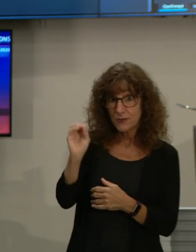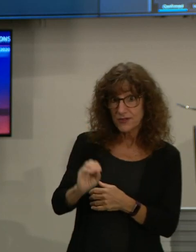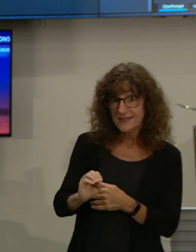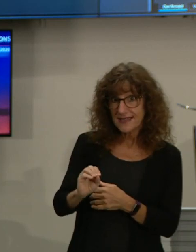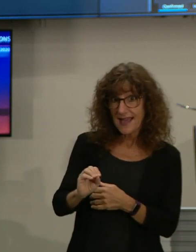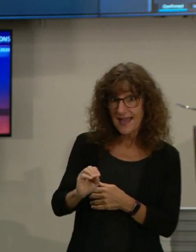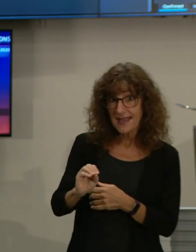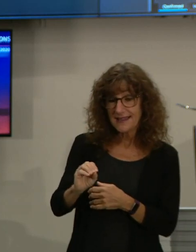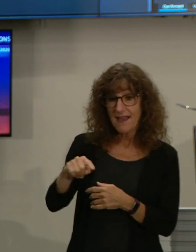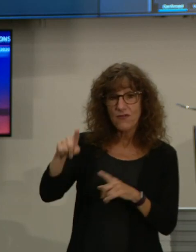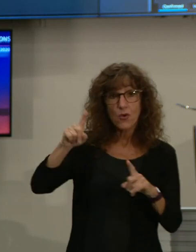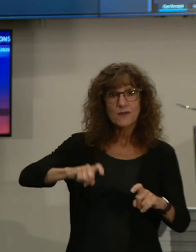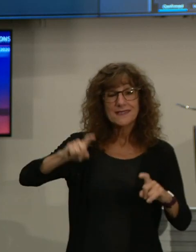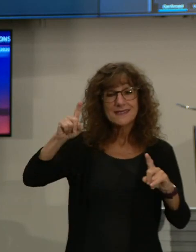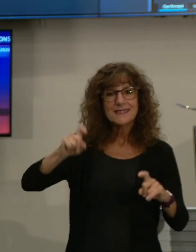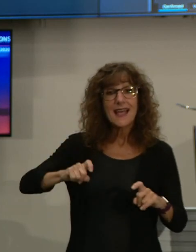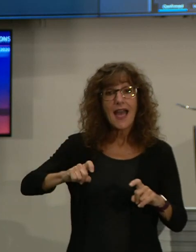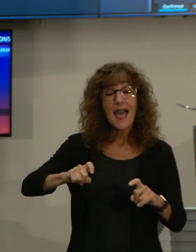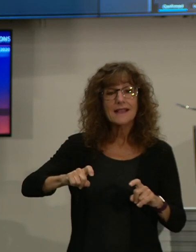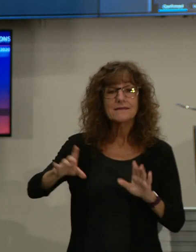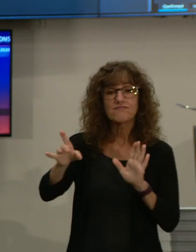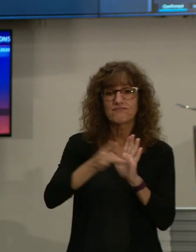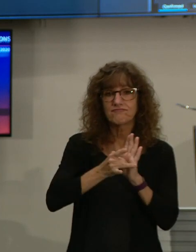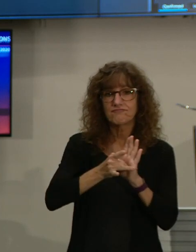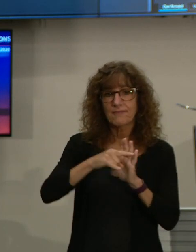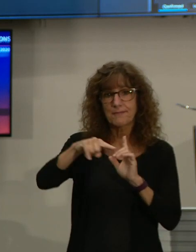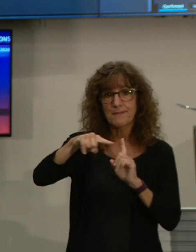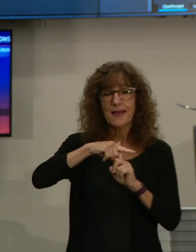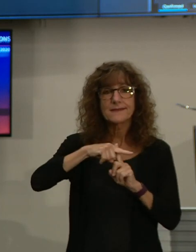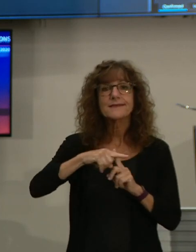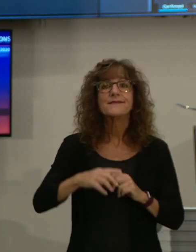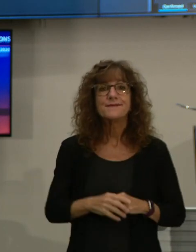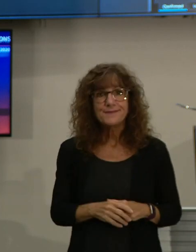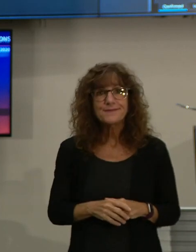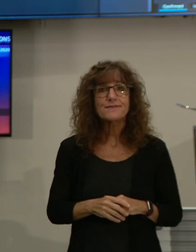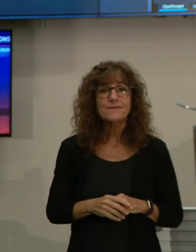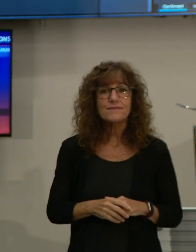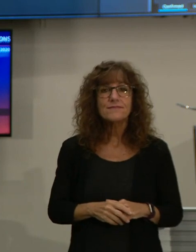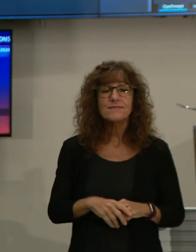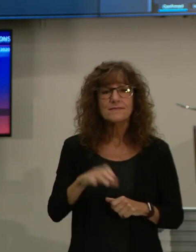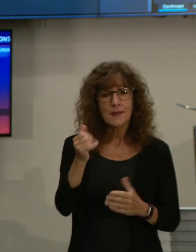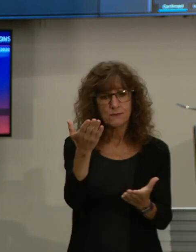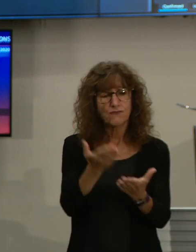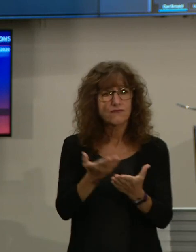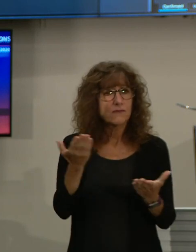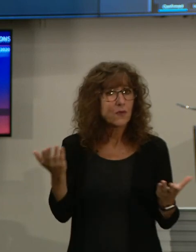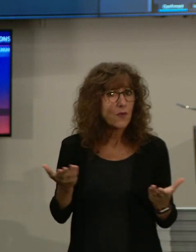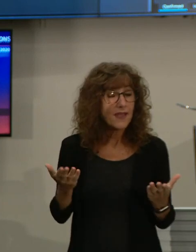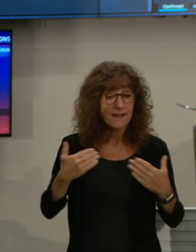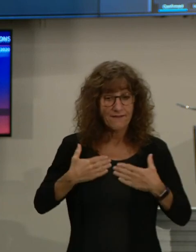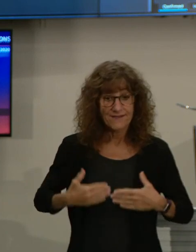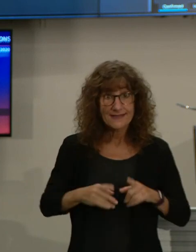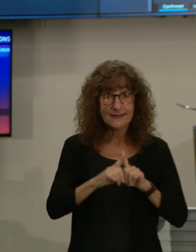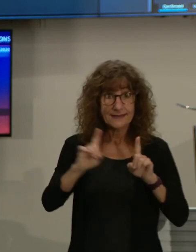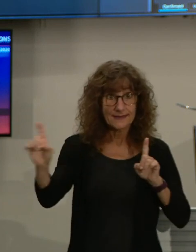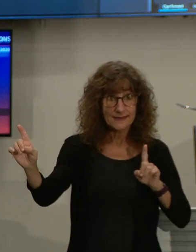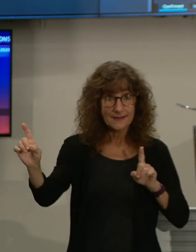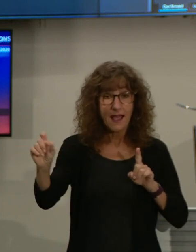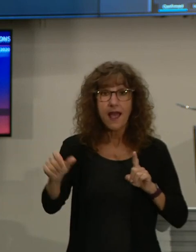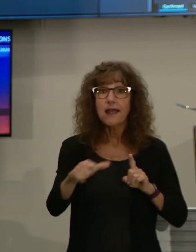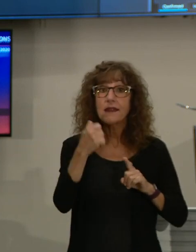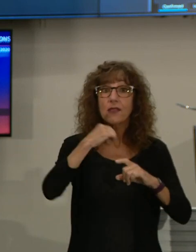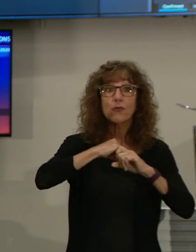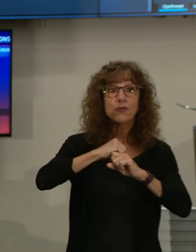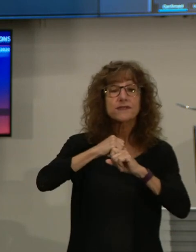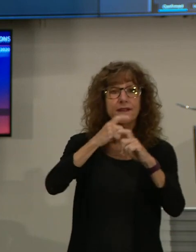of those tests are becoming back positive. This is evident that physical distancing and other